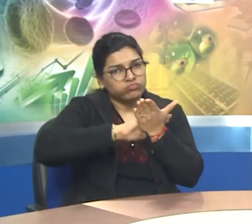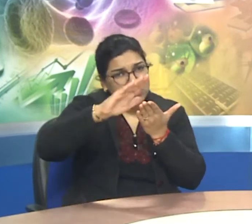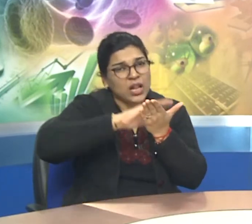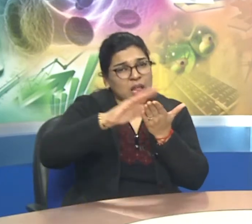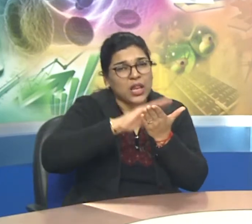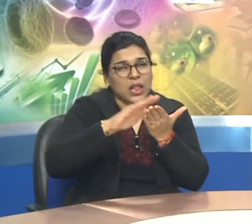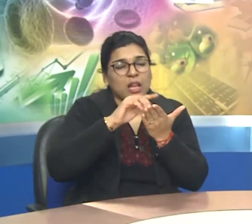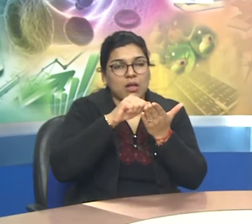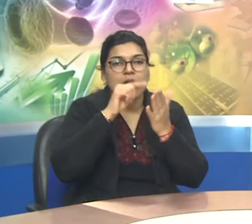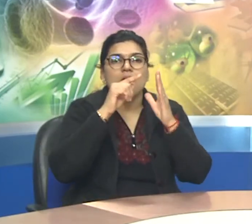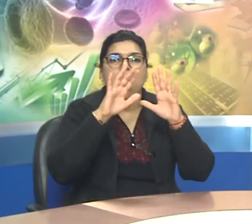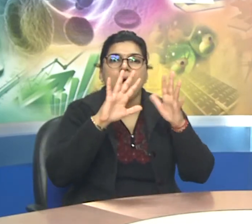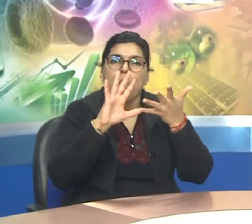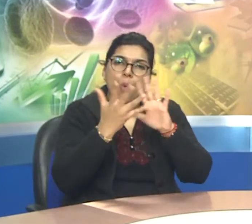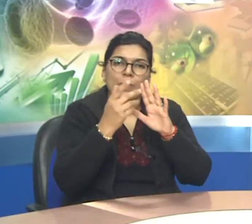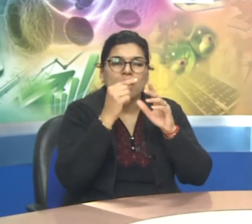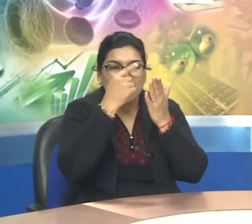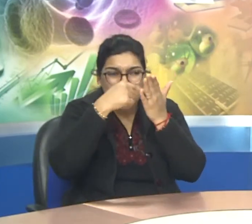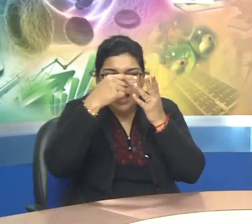most of the ink and dirt.